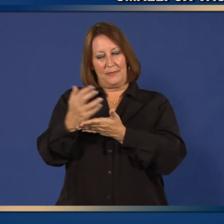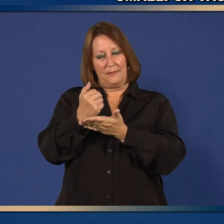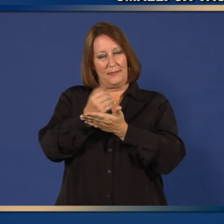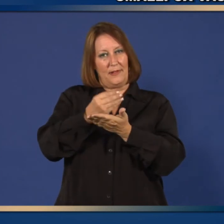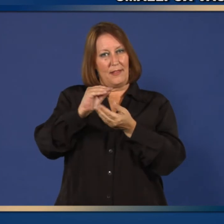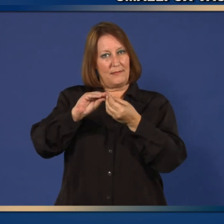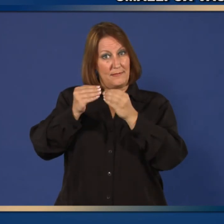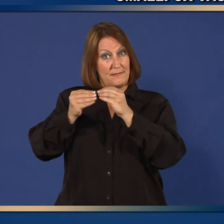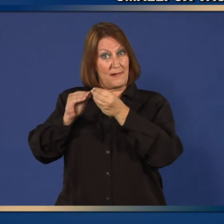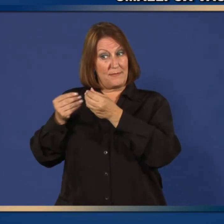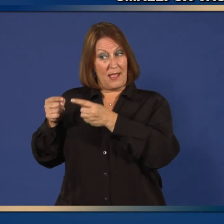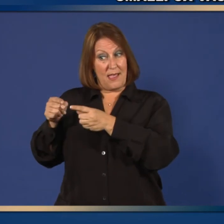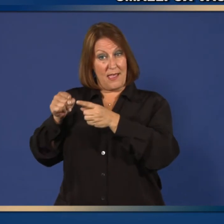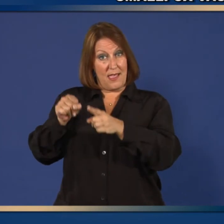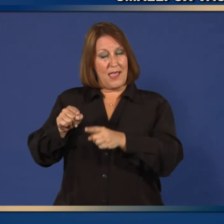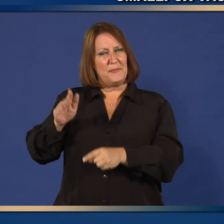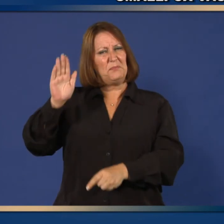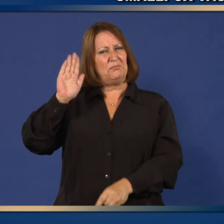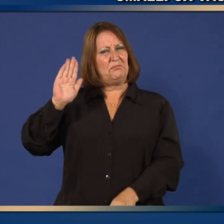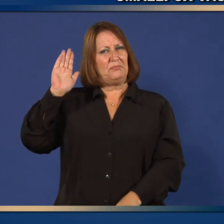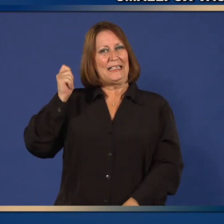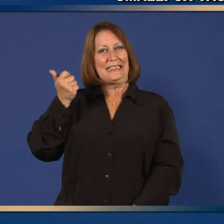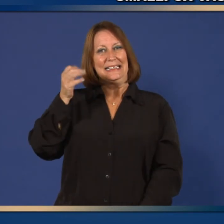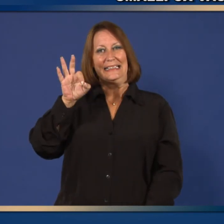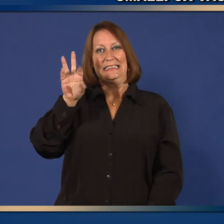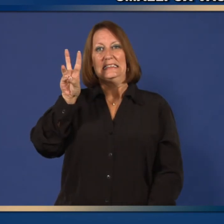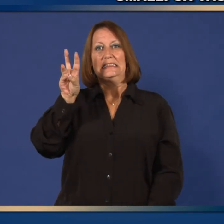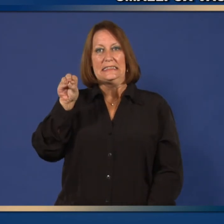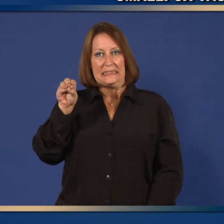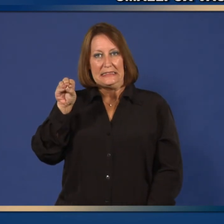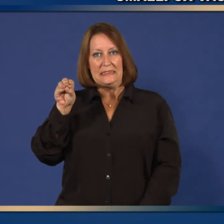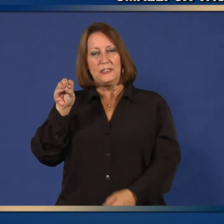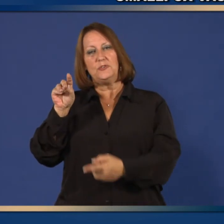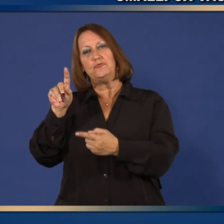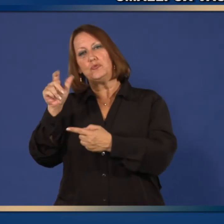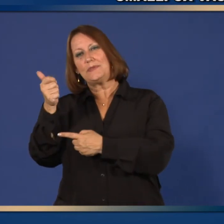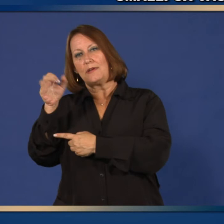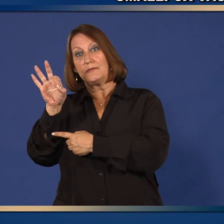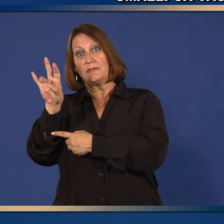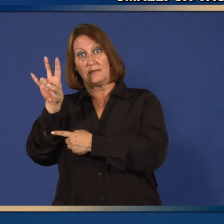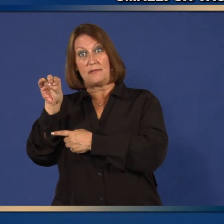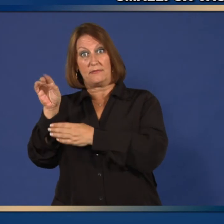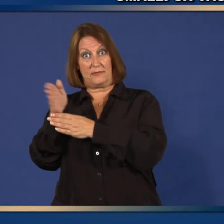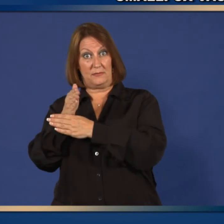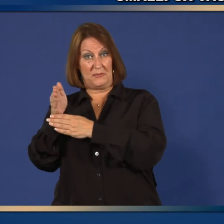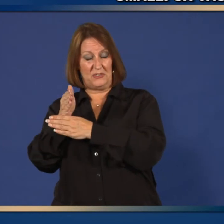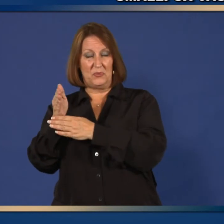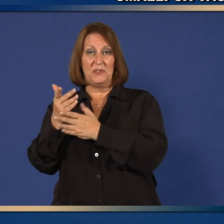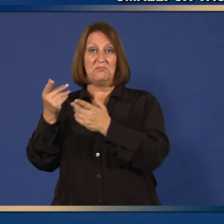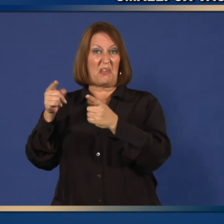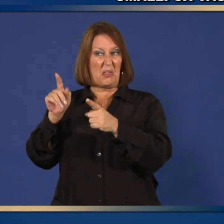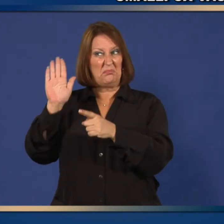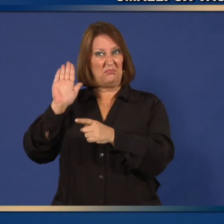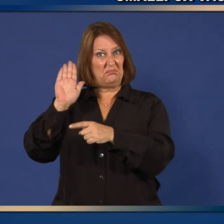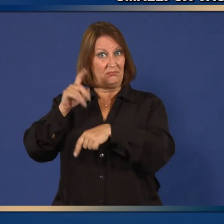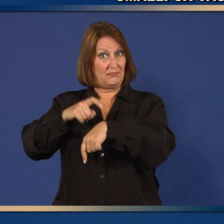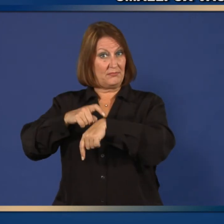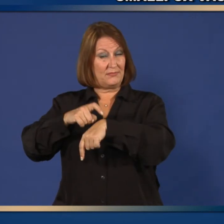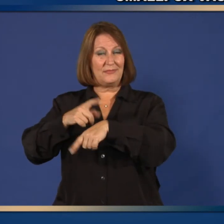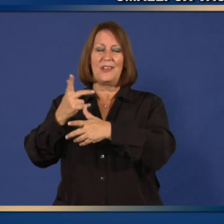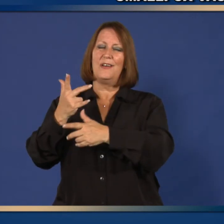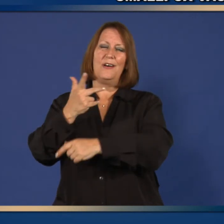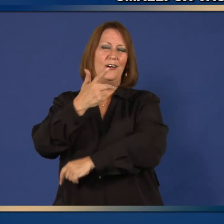the 1960s, when the smallpox vaccine was still routinely used in the